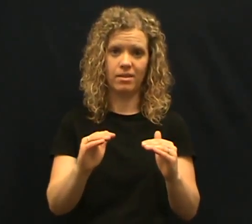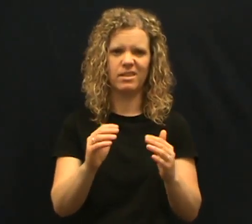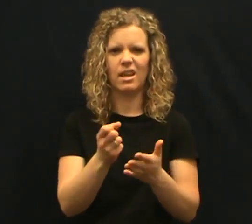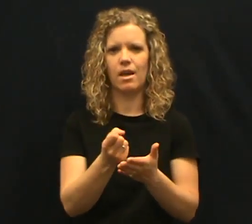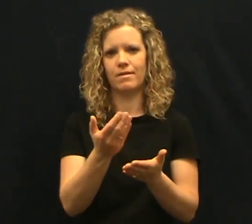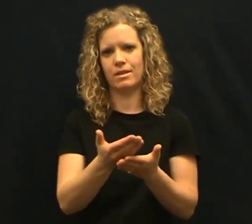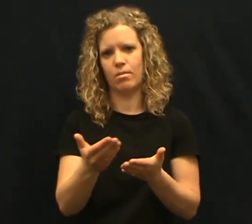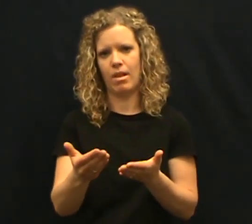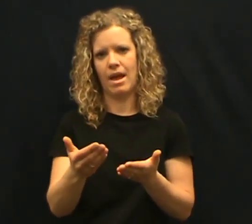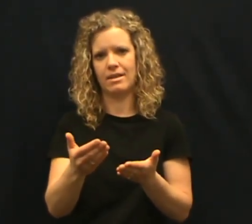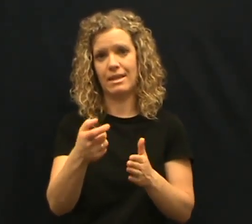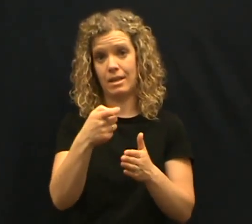is $1,200.